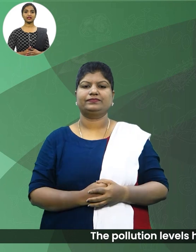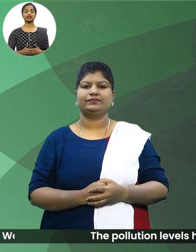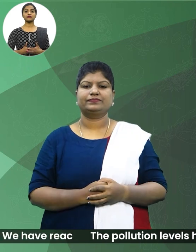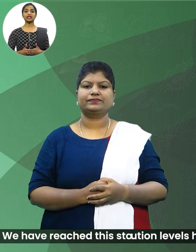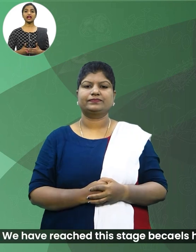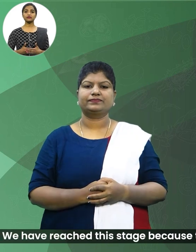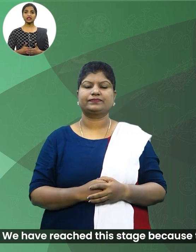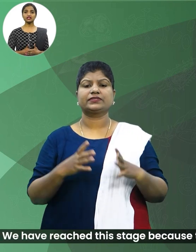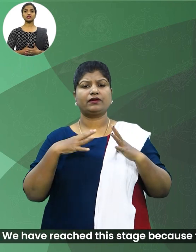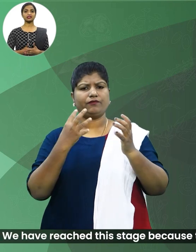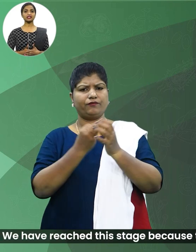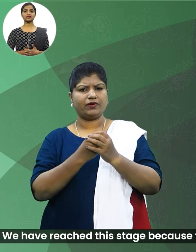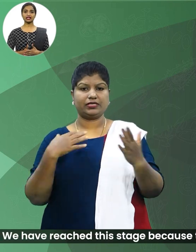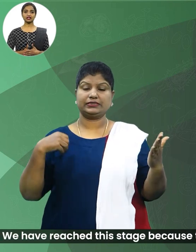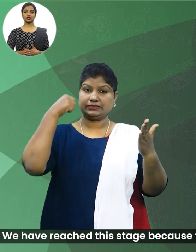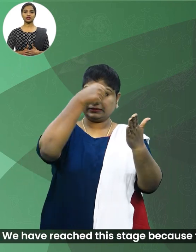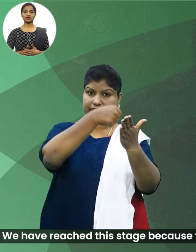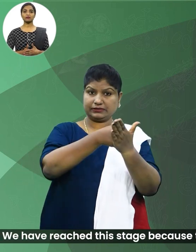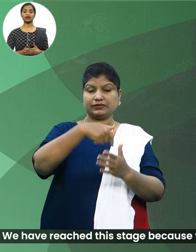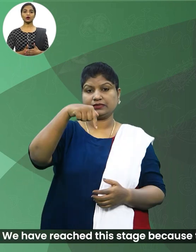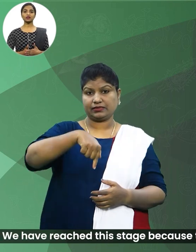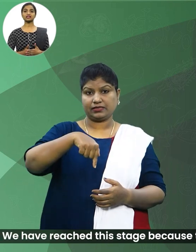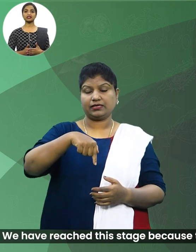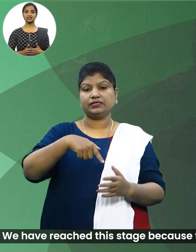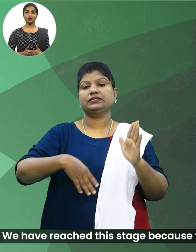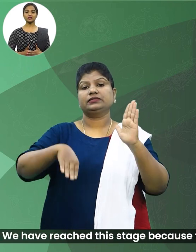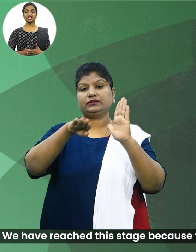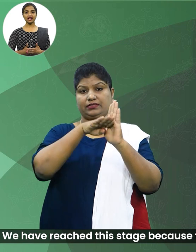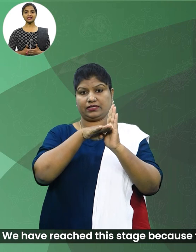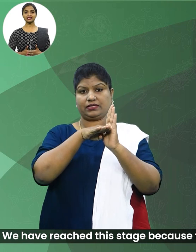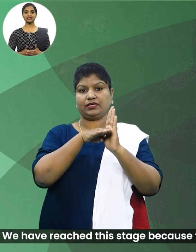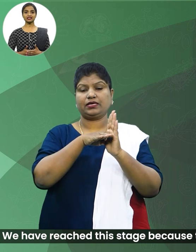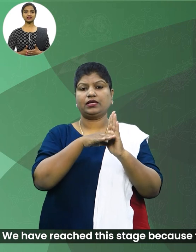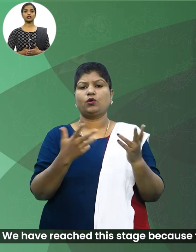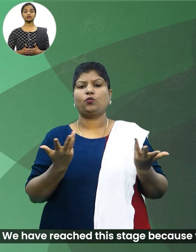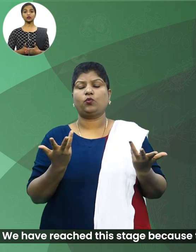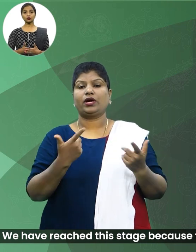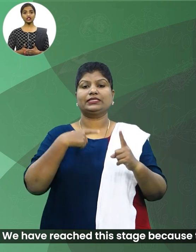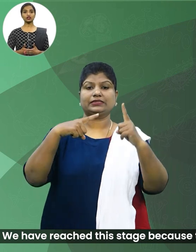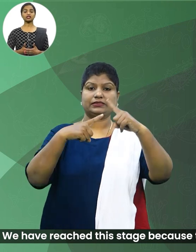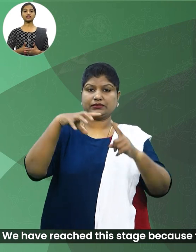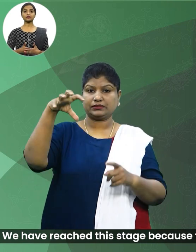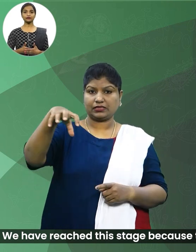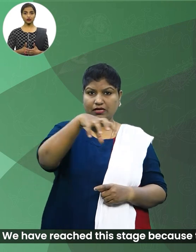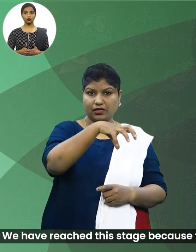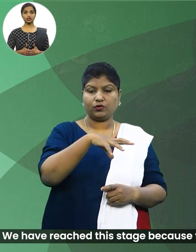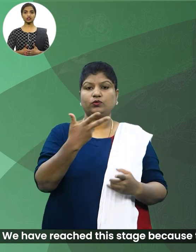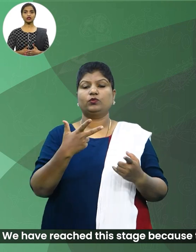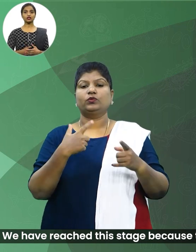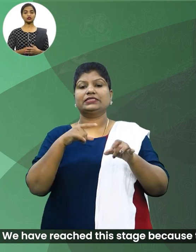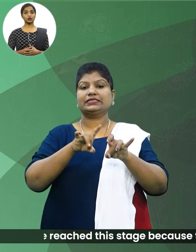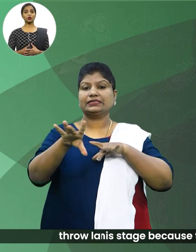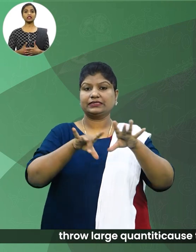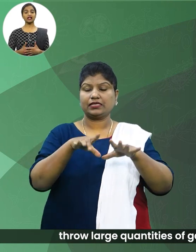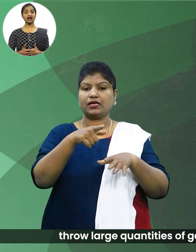We have reached this stage because the towns and cities through which the river flows